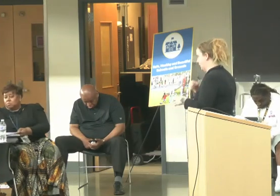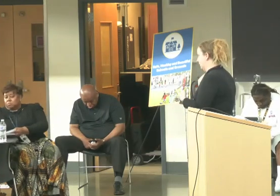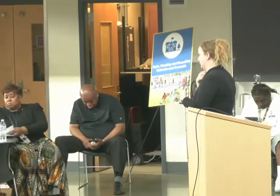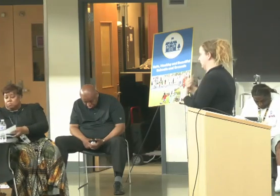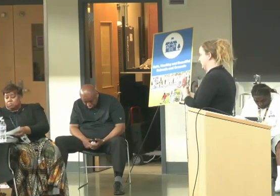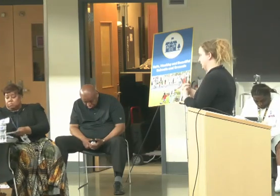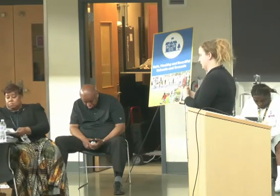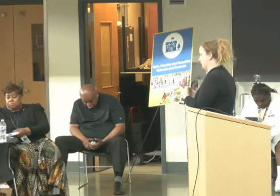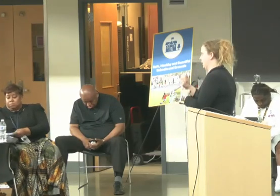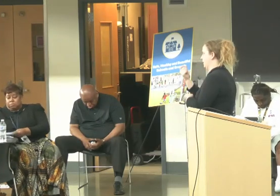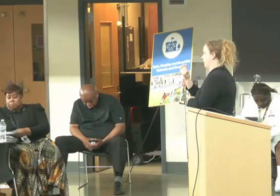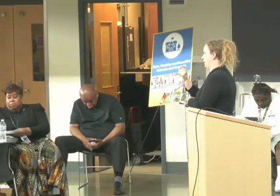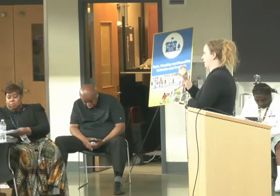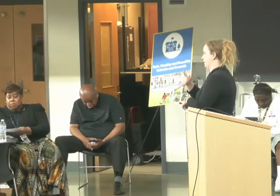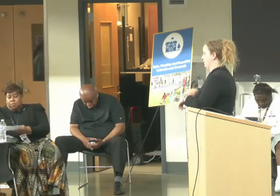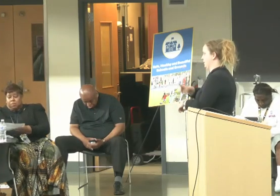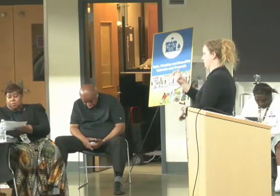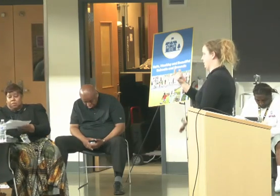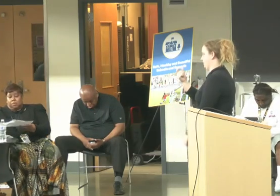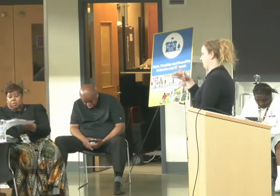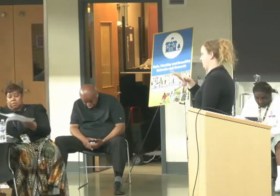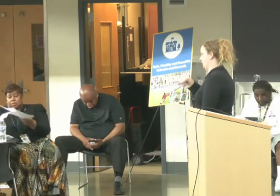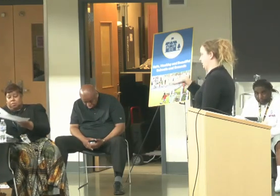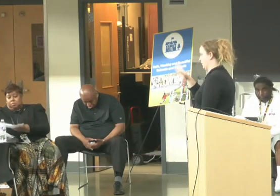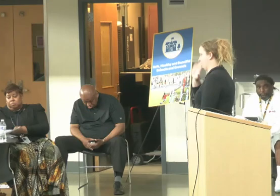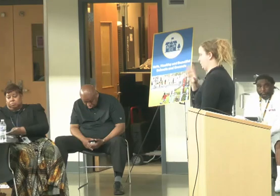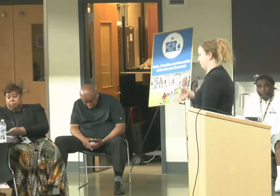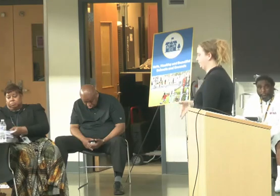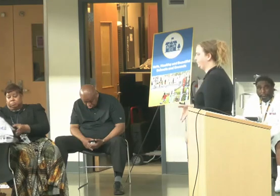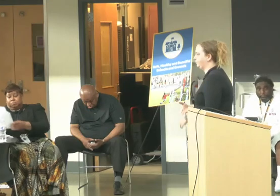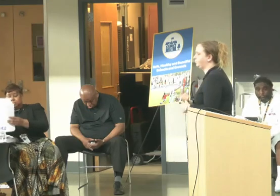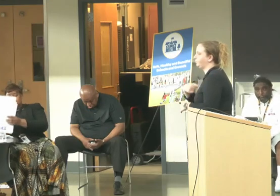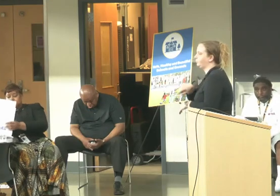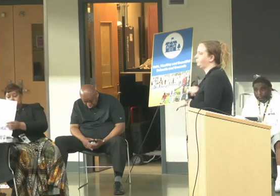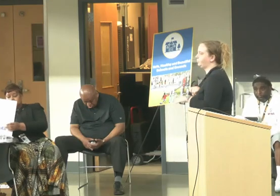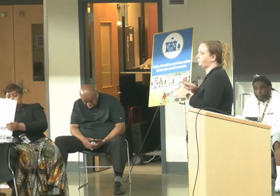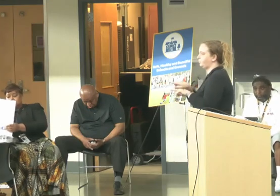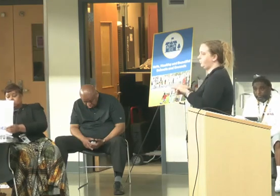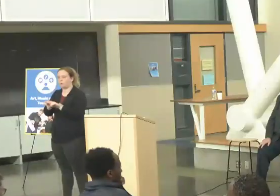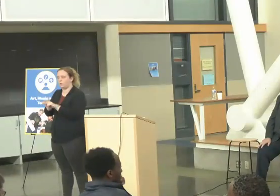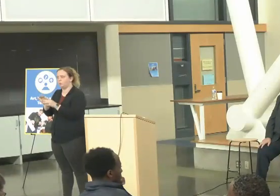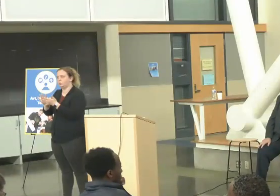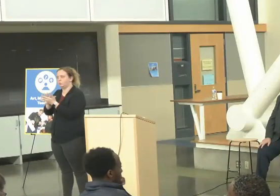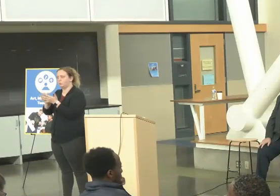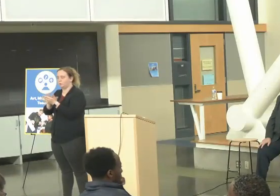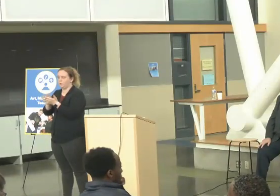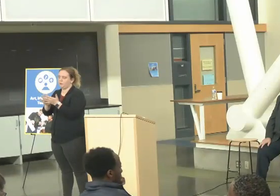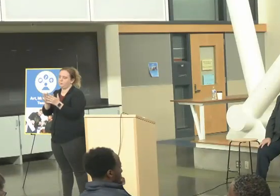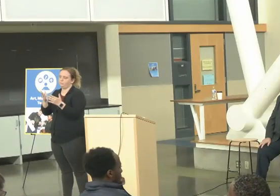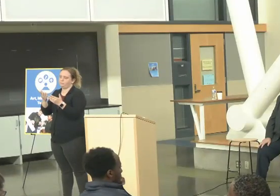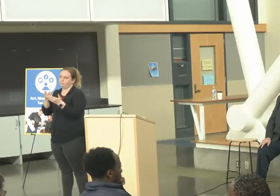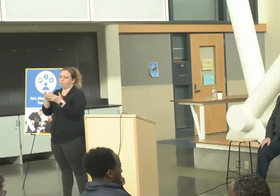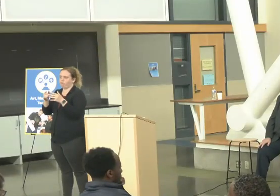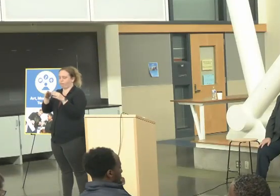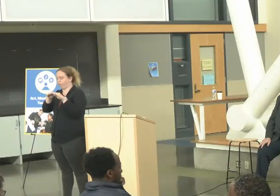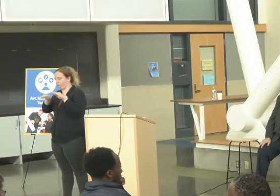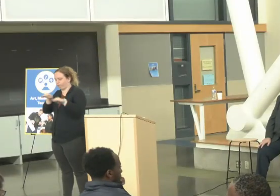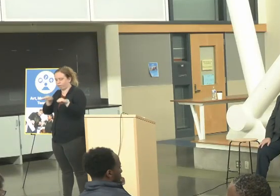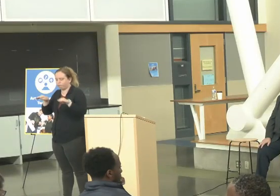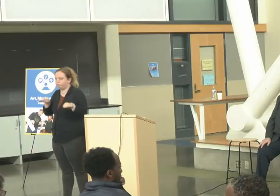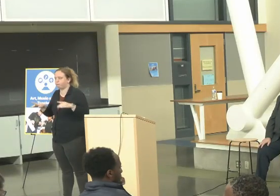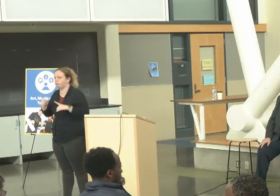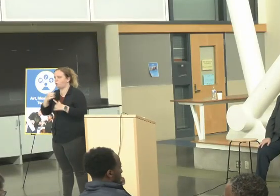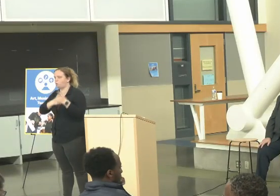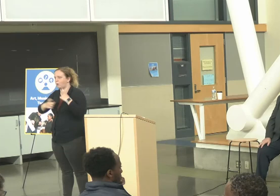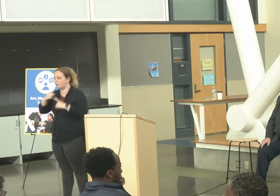until 11:55. We have also sorted questions that pertain to the district as a whole. Many of you asked questions about your